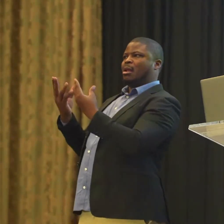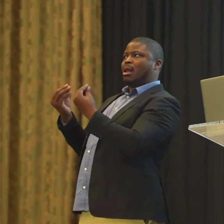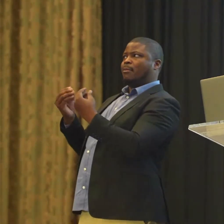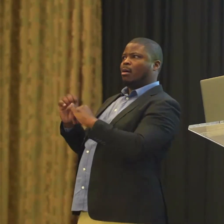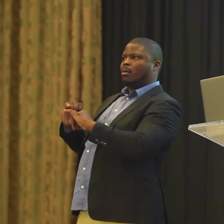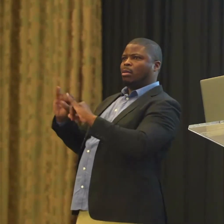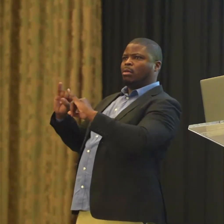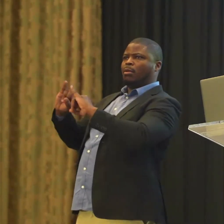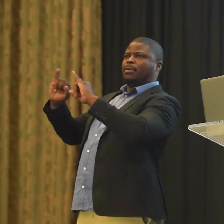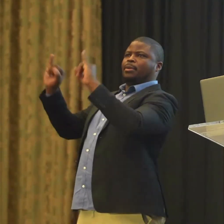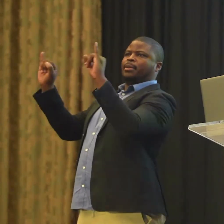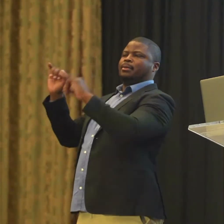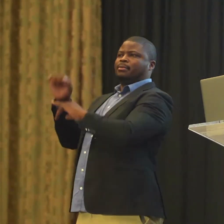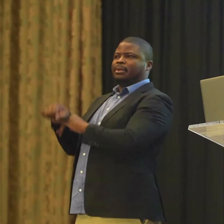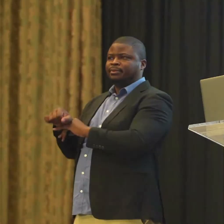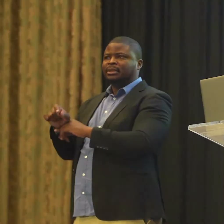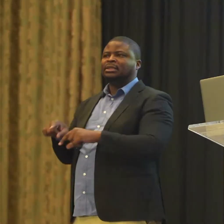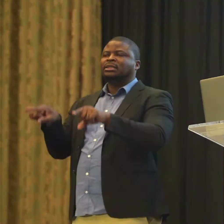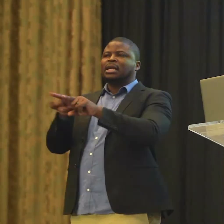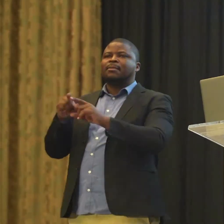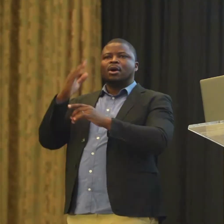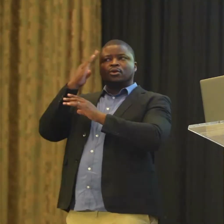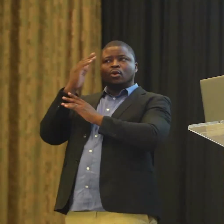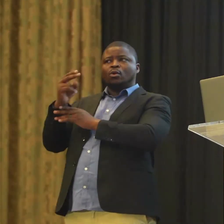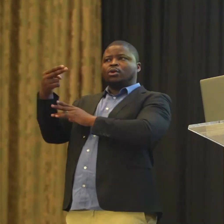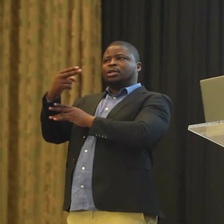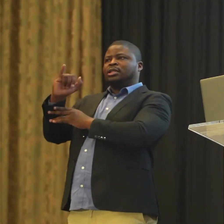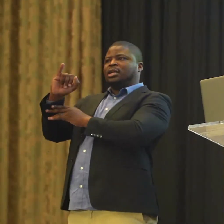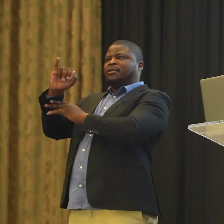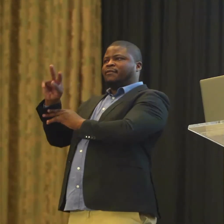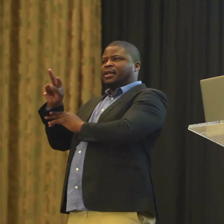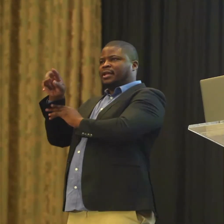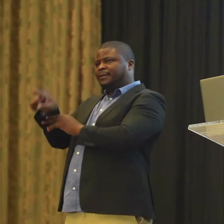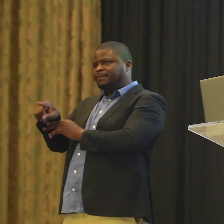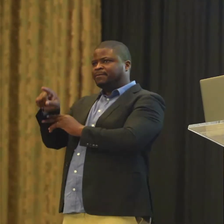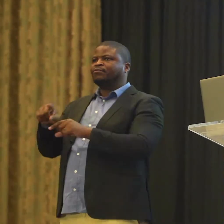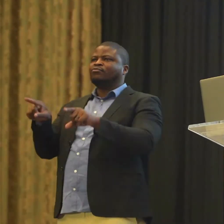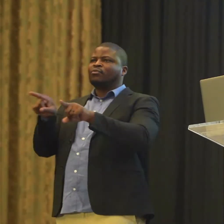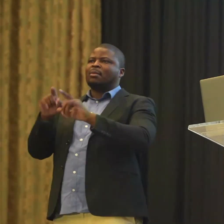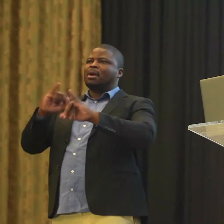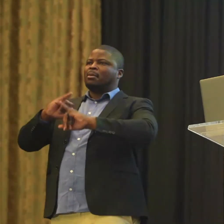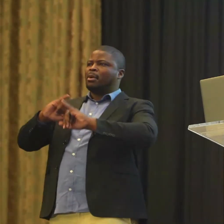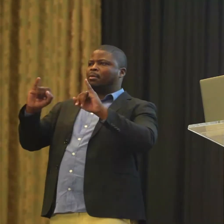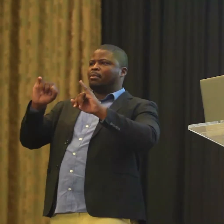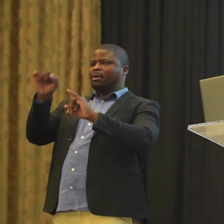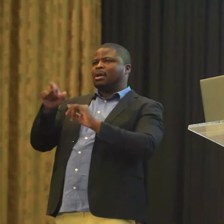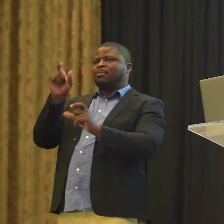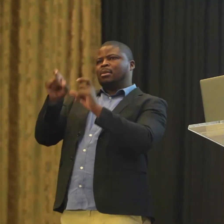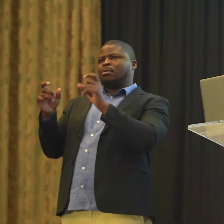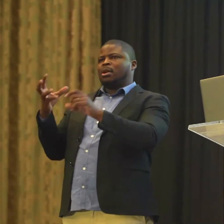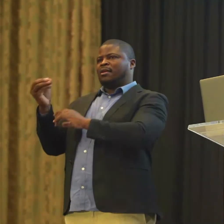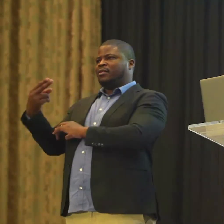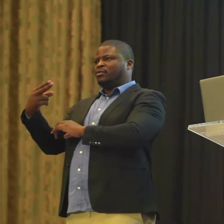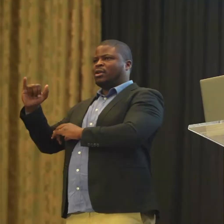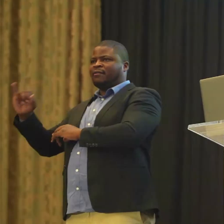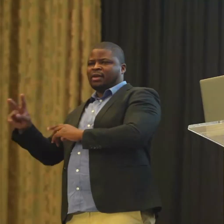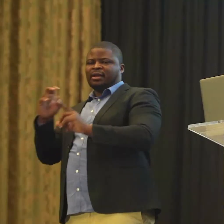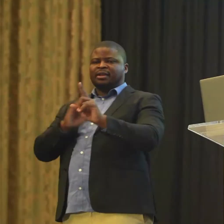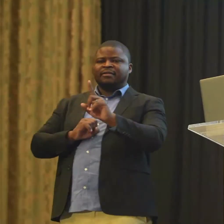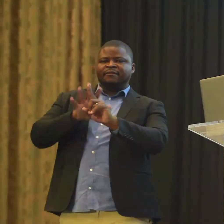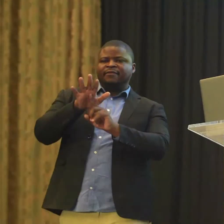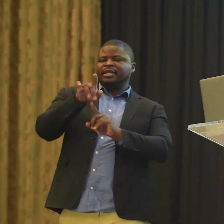And of course, we know that HIV and hepatitis C exacerbate one another. So people who are HIV infected and have hepatitis C